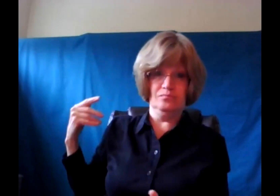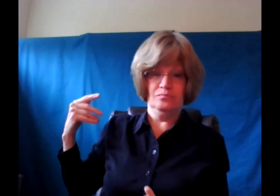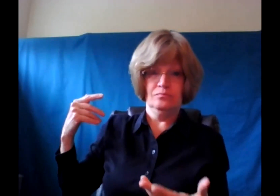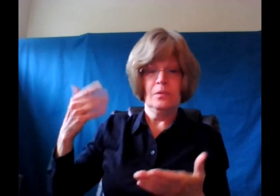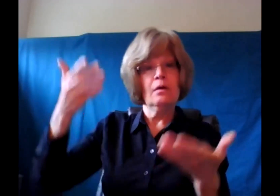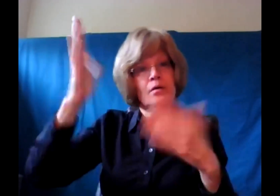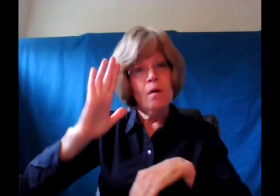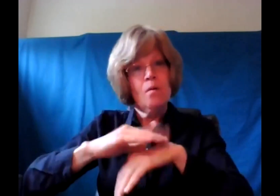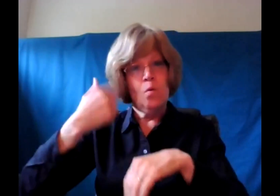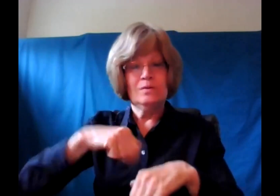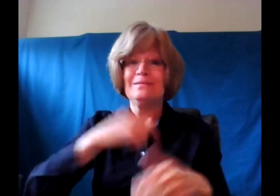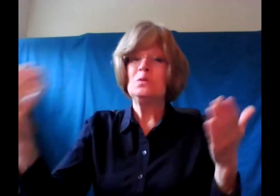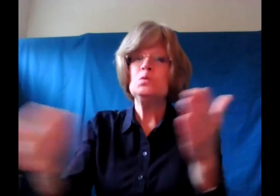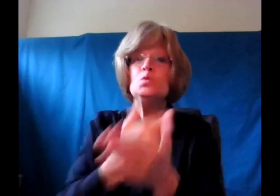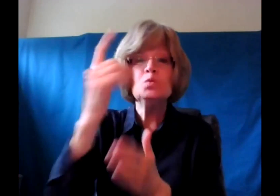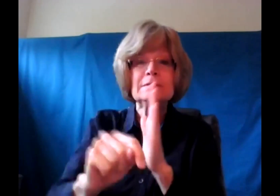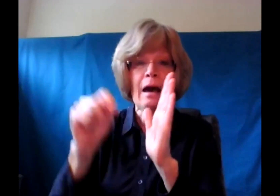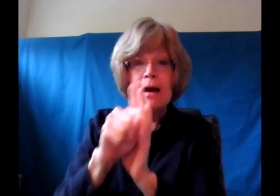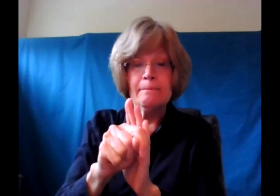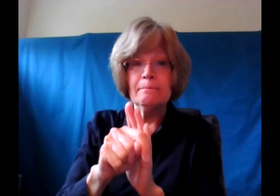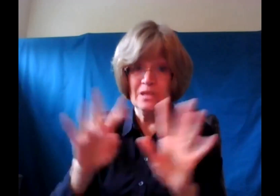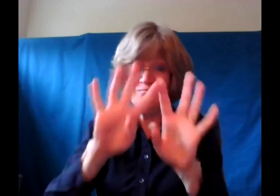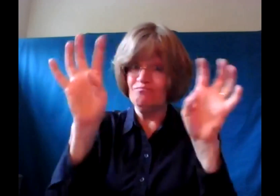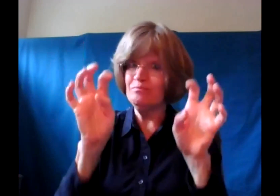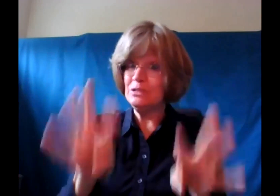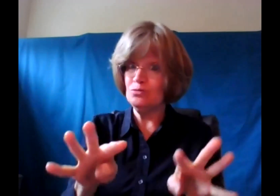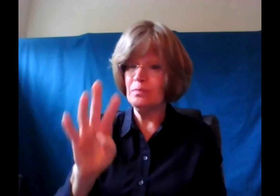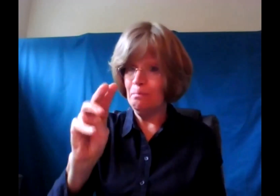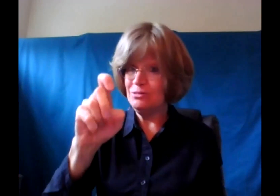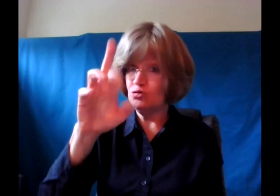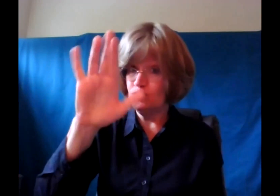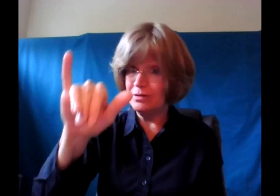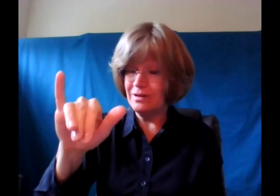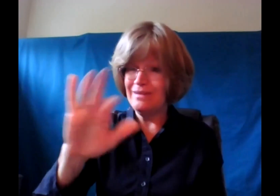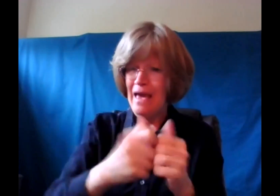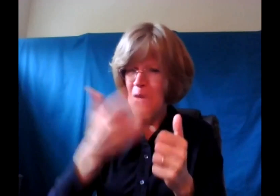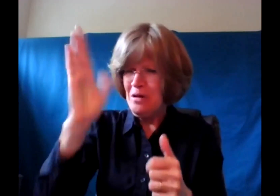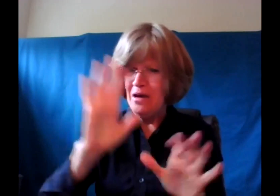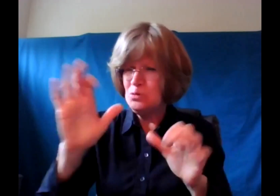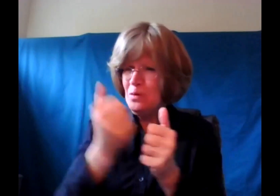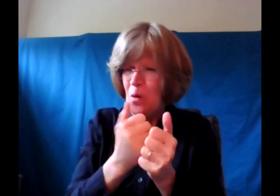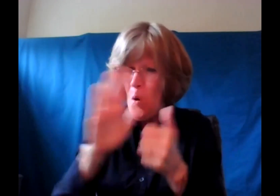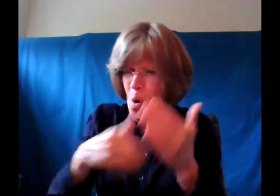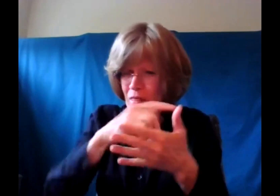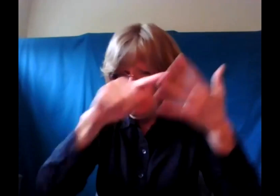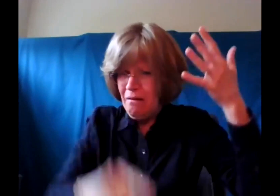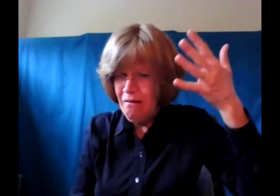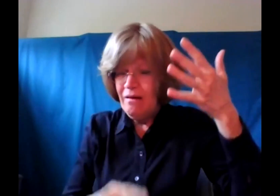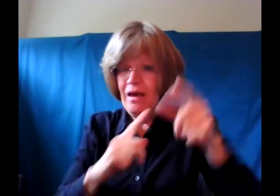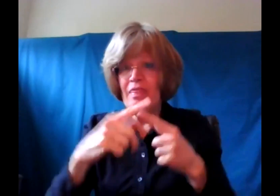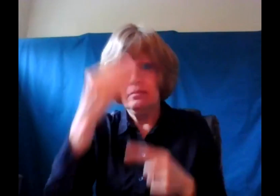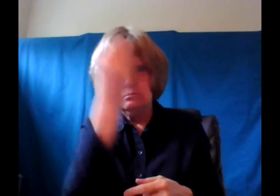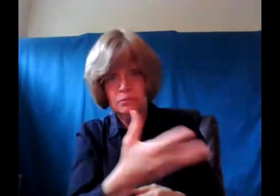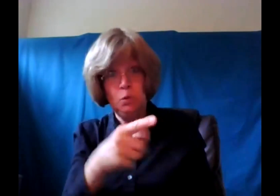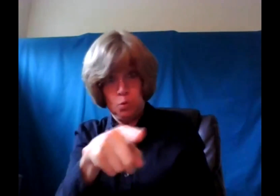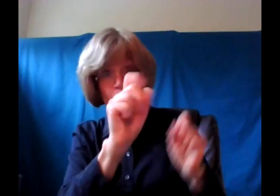God is calling us to a new time. It's a mystery. It's a mystery how God can do all of these things, and then he tells us that you can